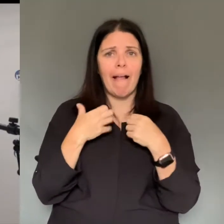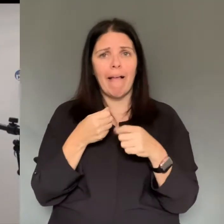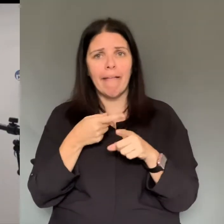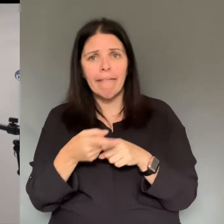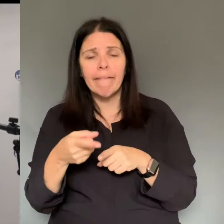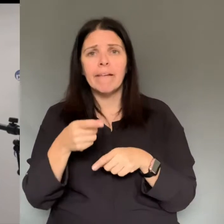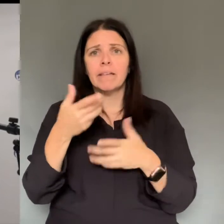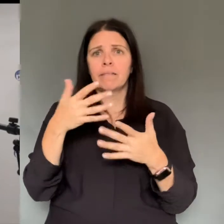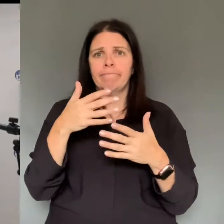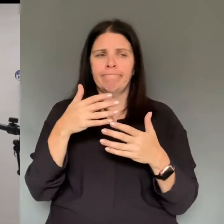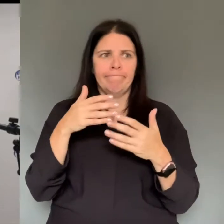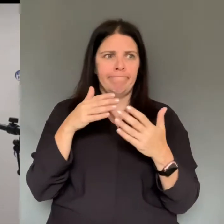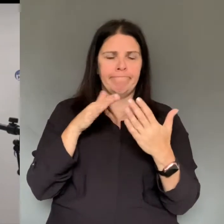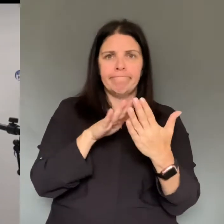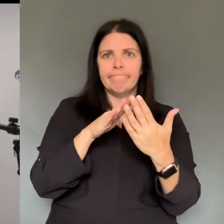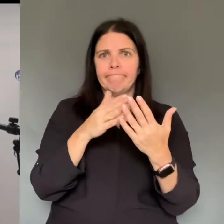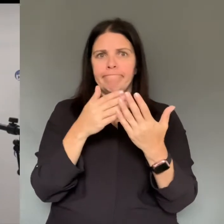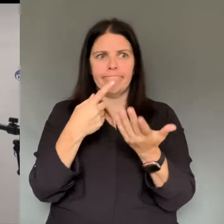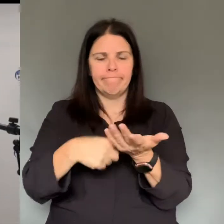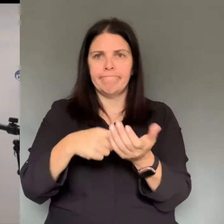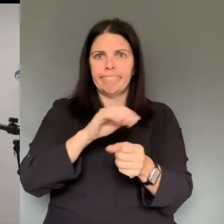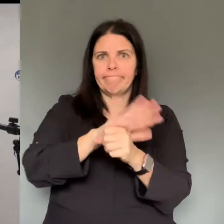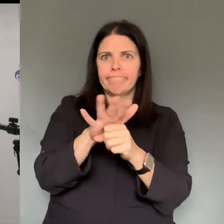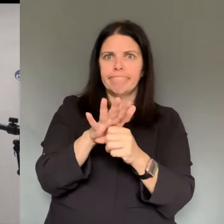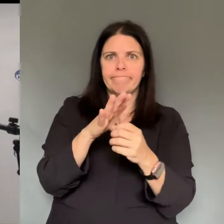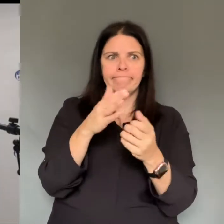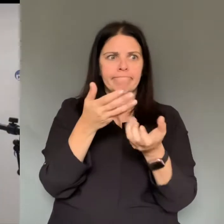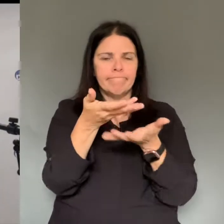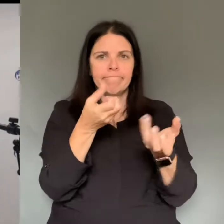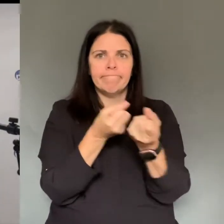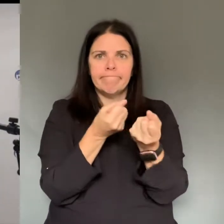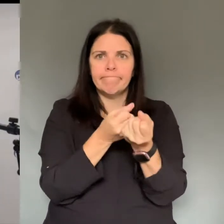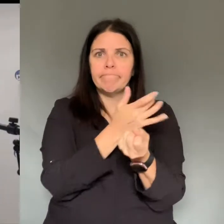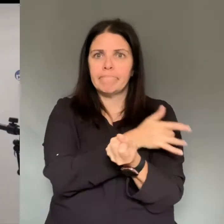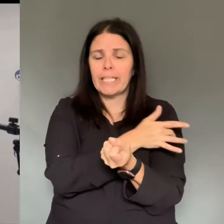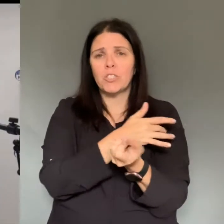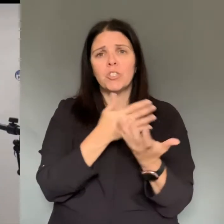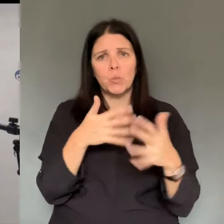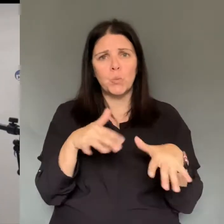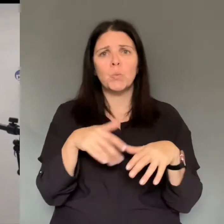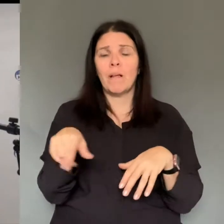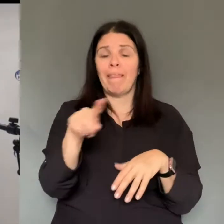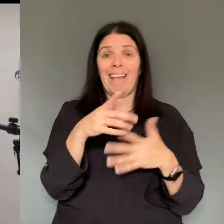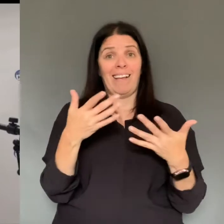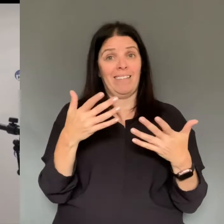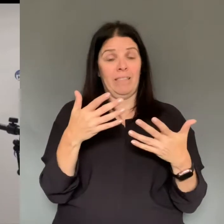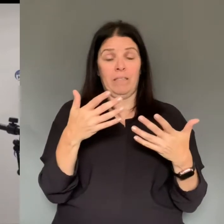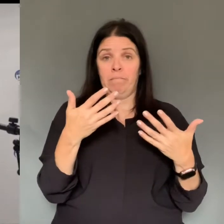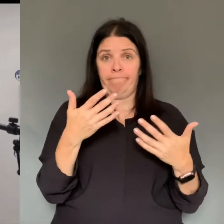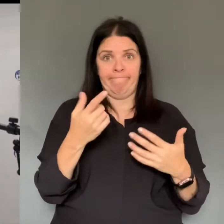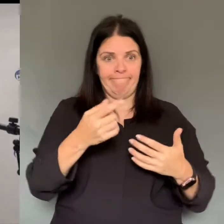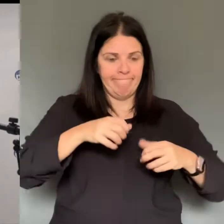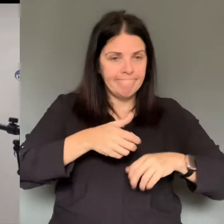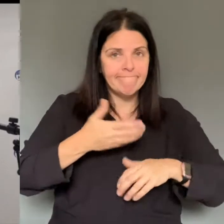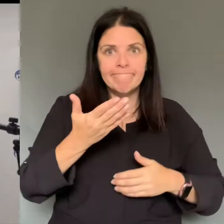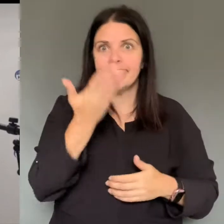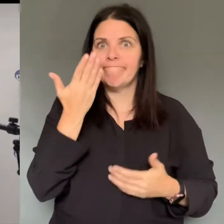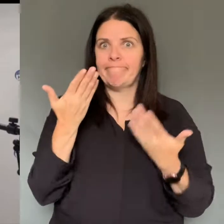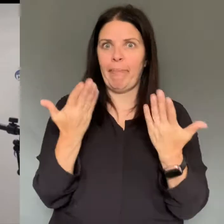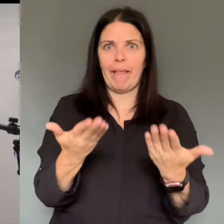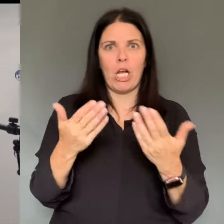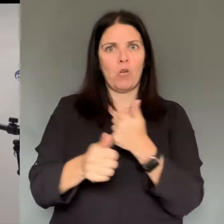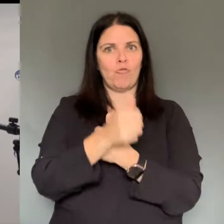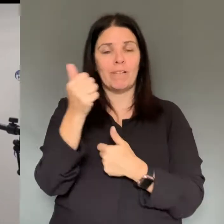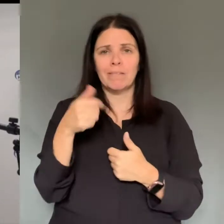of my healthcare colleague in their response for COVID-19, they are at the forefront. They take their job seriously with full devotion and take